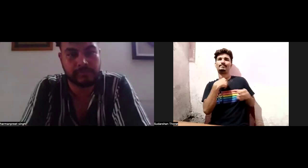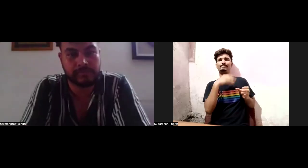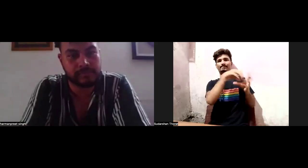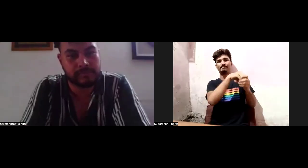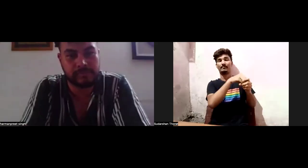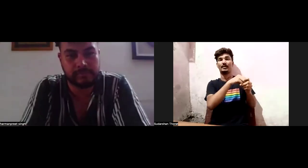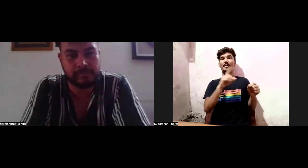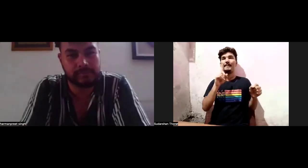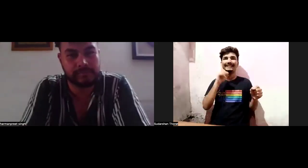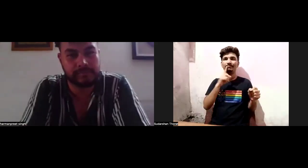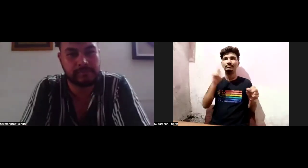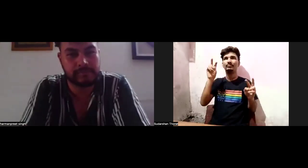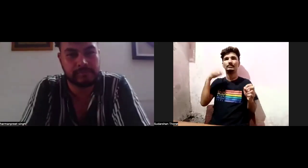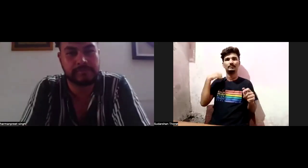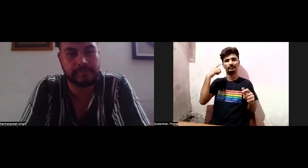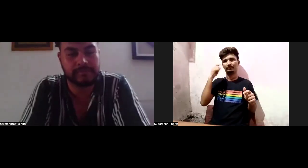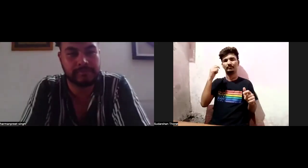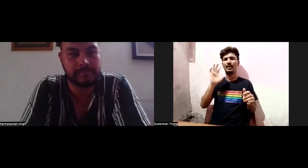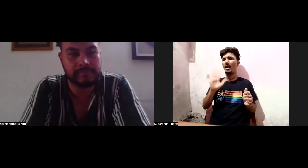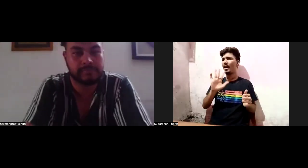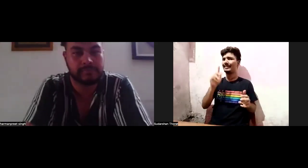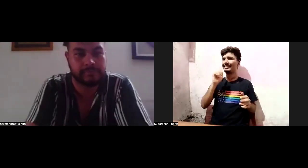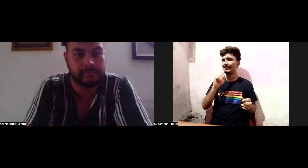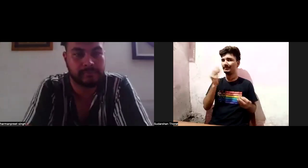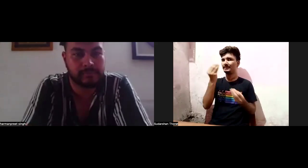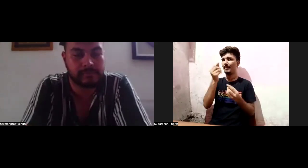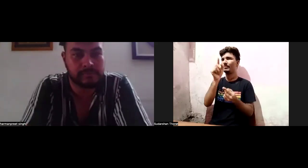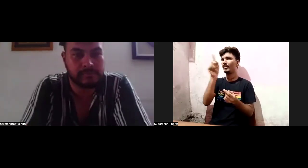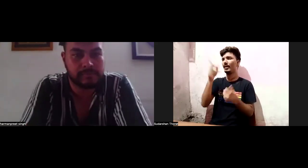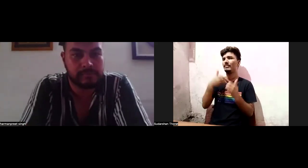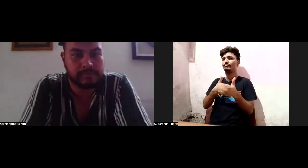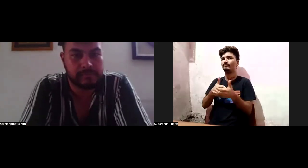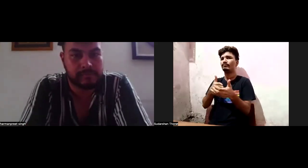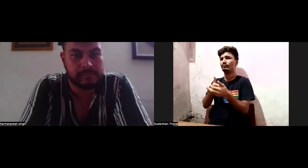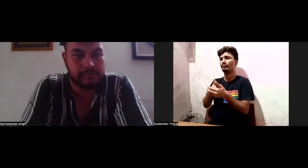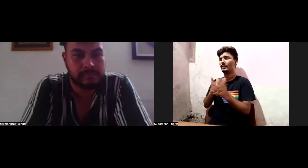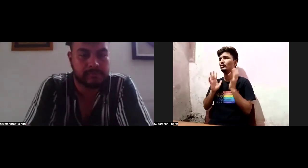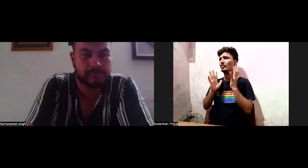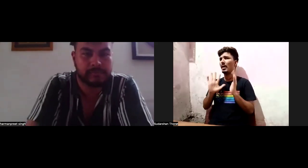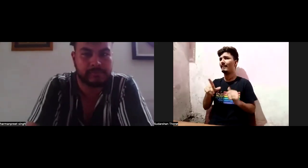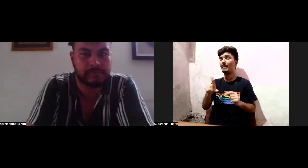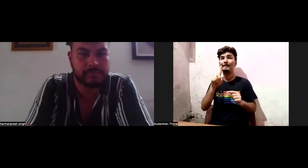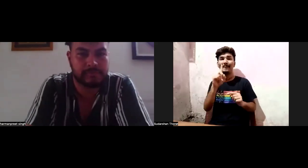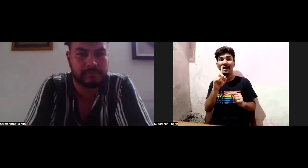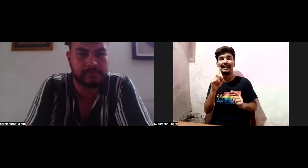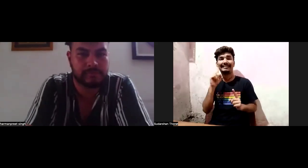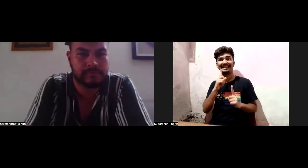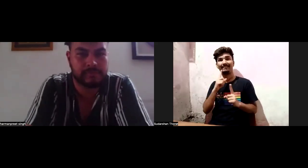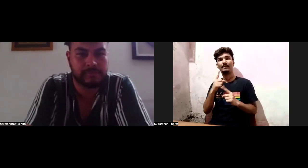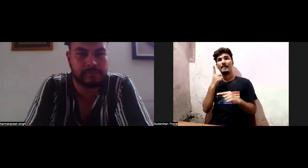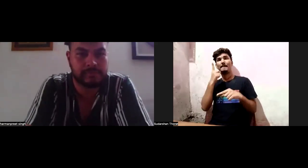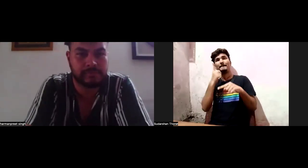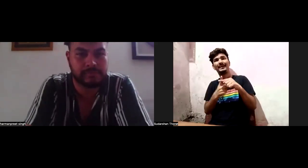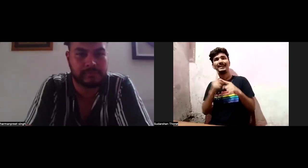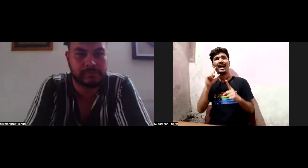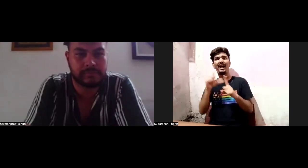of projects and I've been working with them. But I don't realize, but they think that there would be, they don't think that